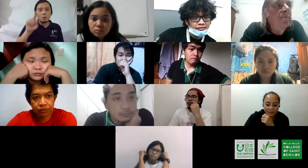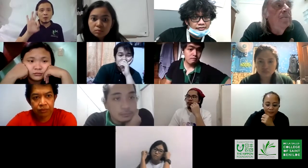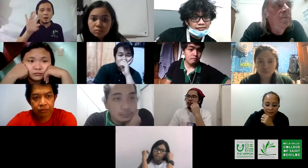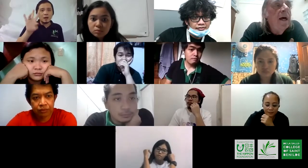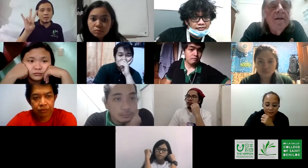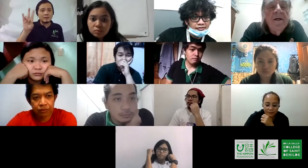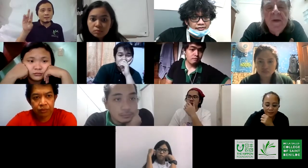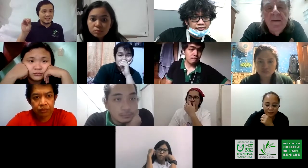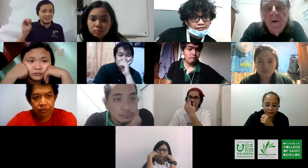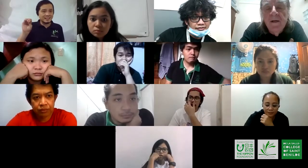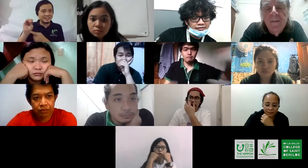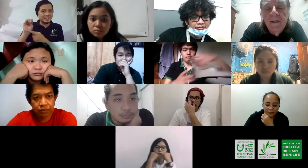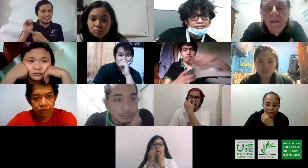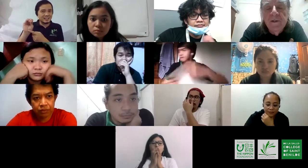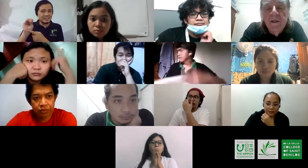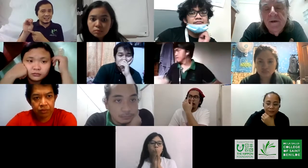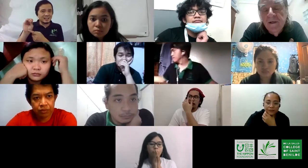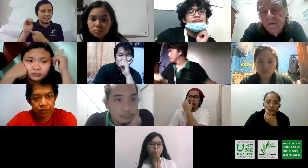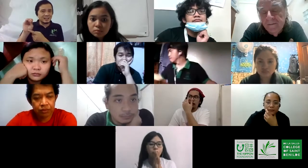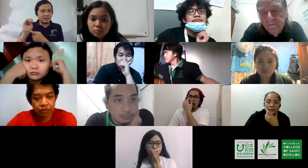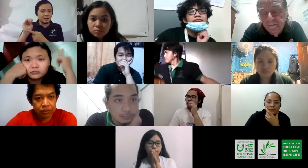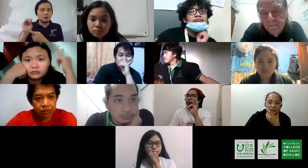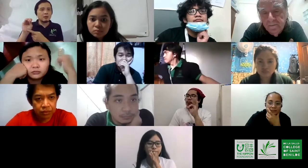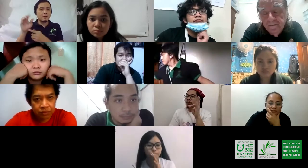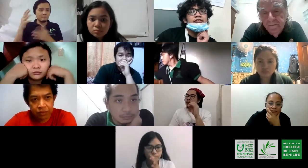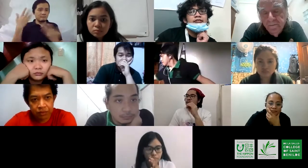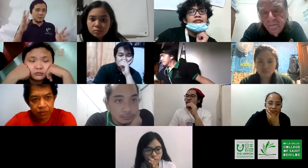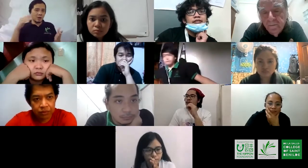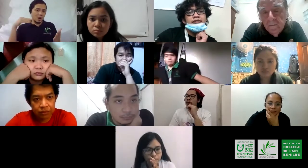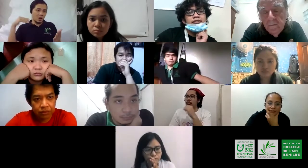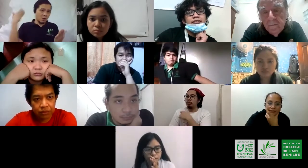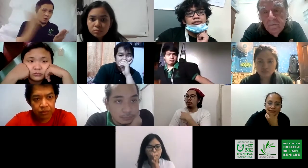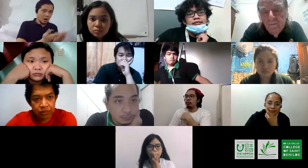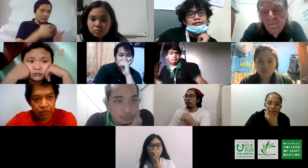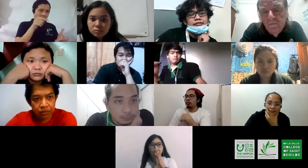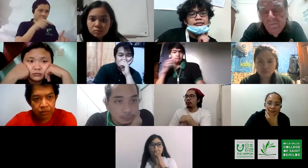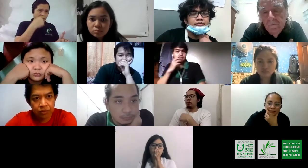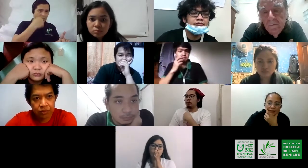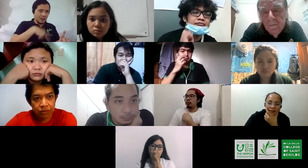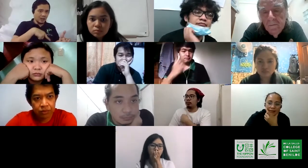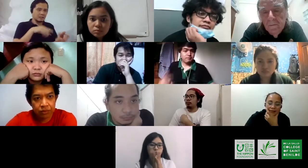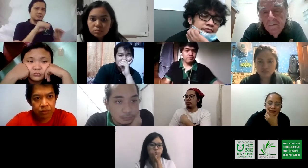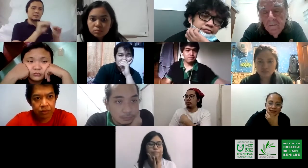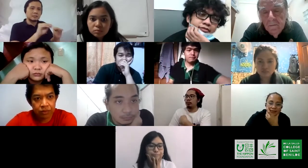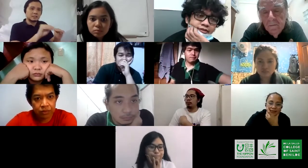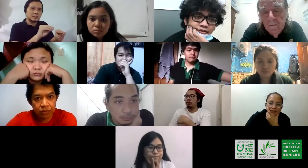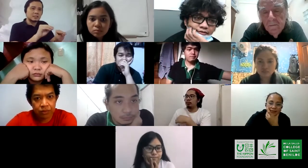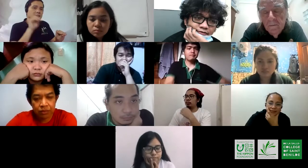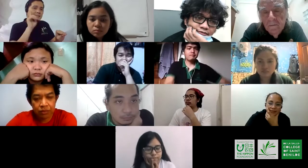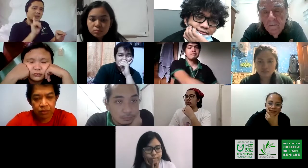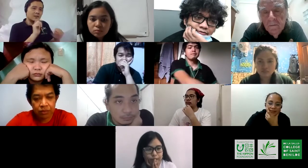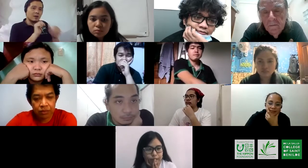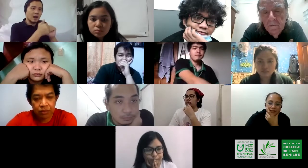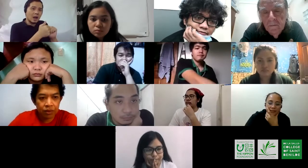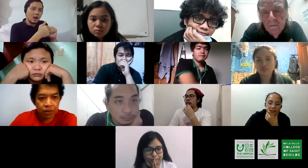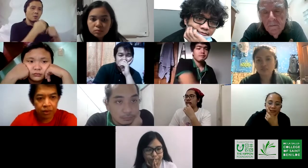This was before I started training people in Thailand, but some people in the 1970s, they